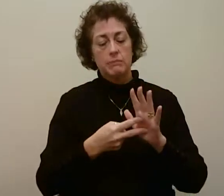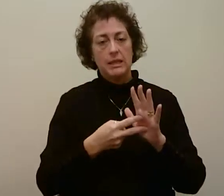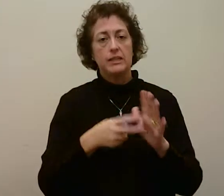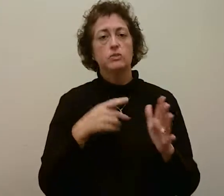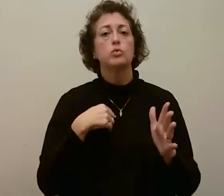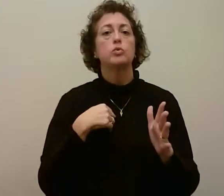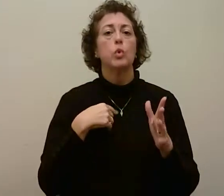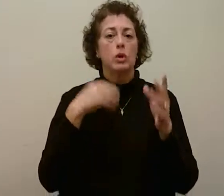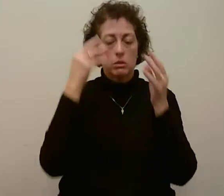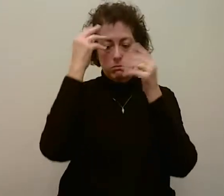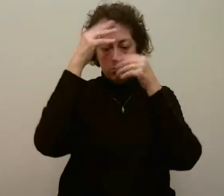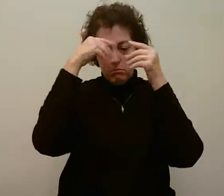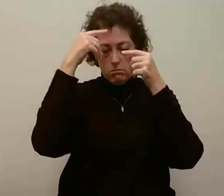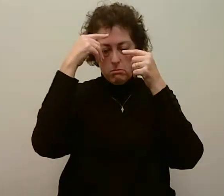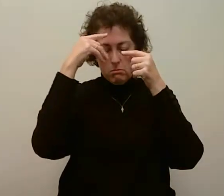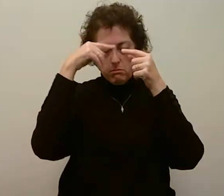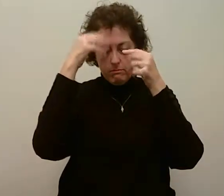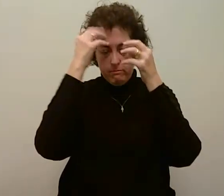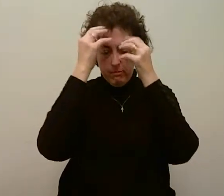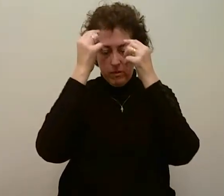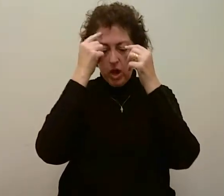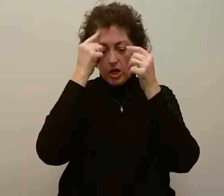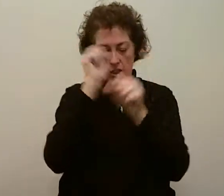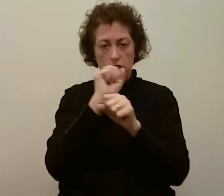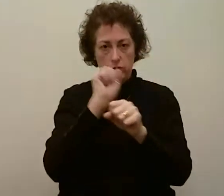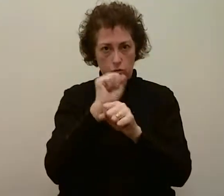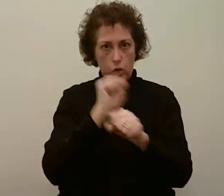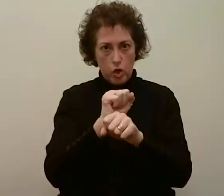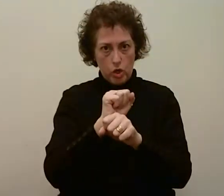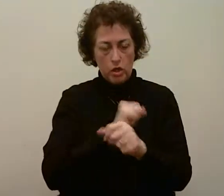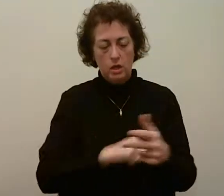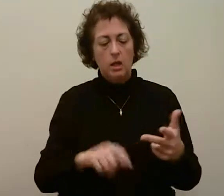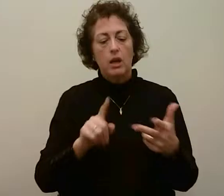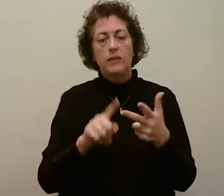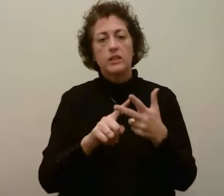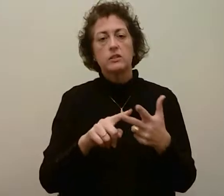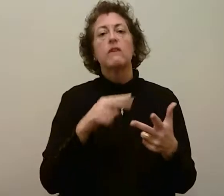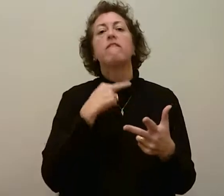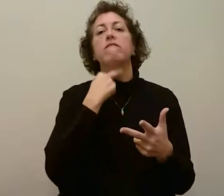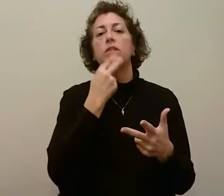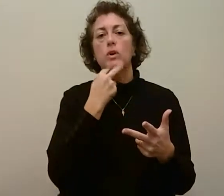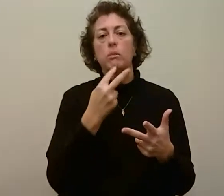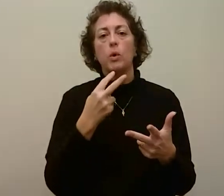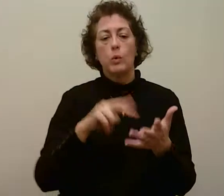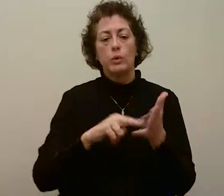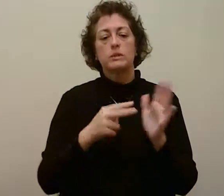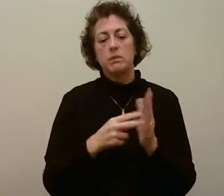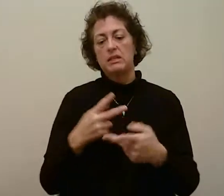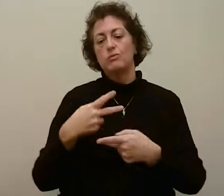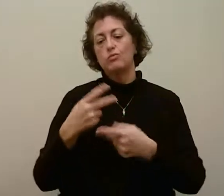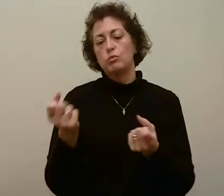verbal phase. It's your production of the message. The next model that's indicated in our introduction here